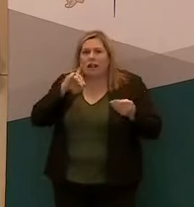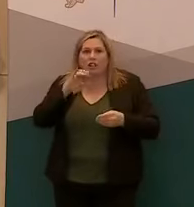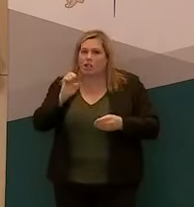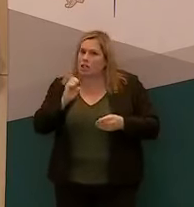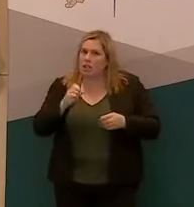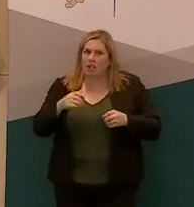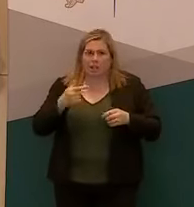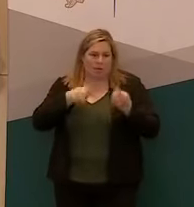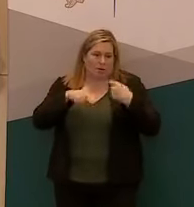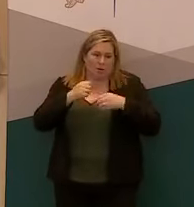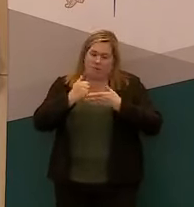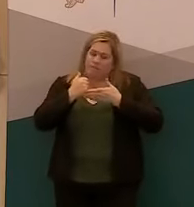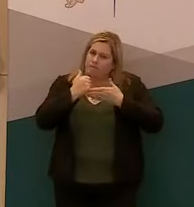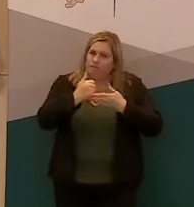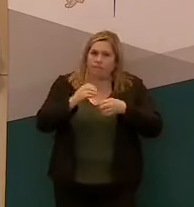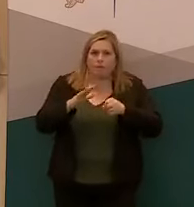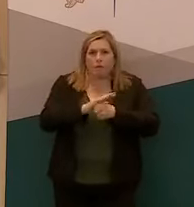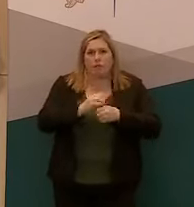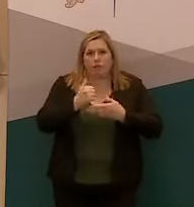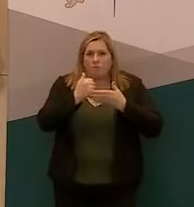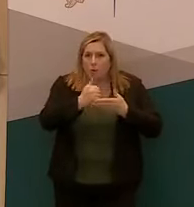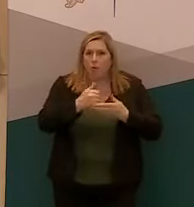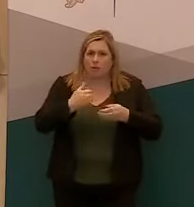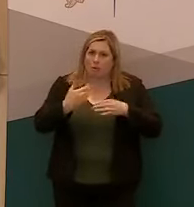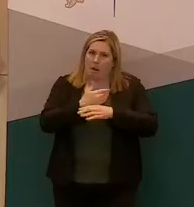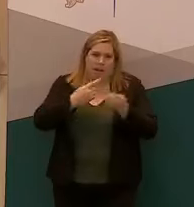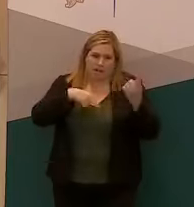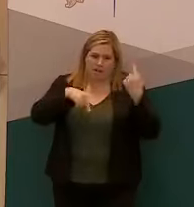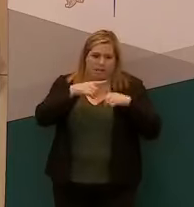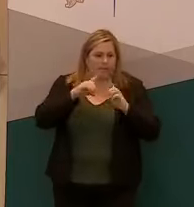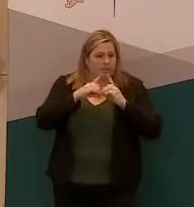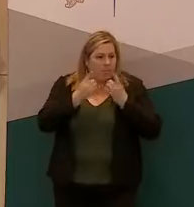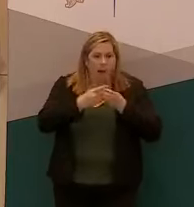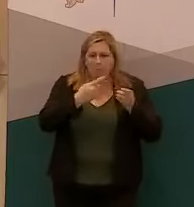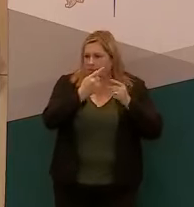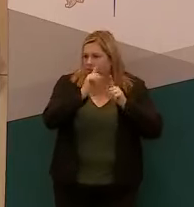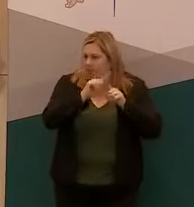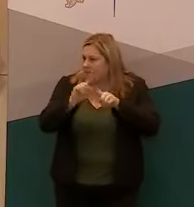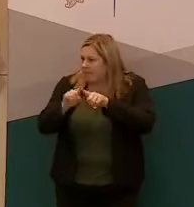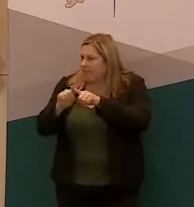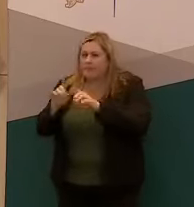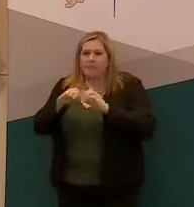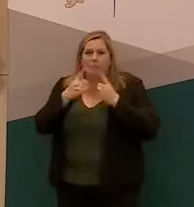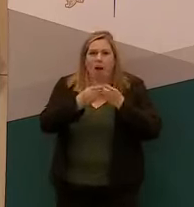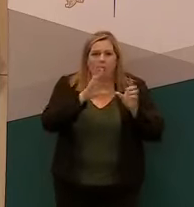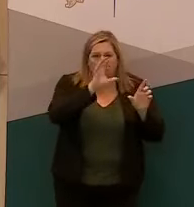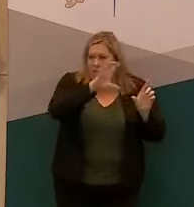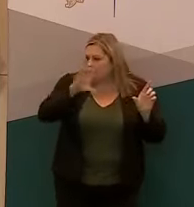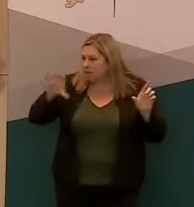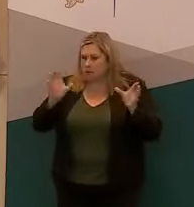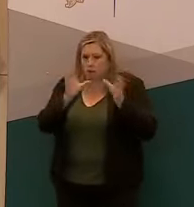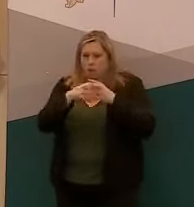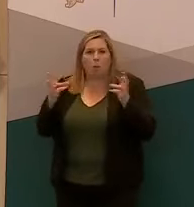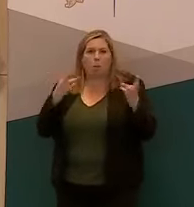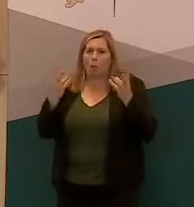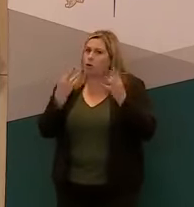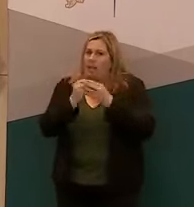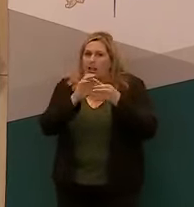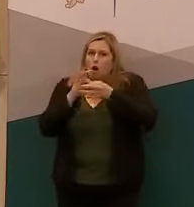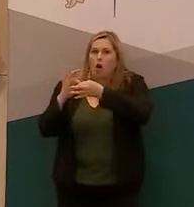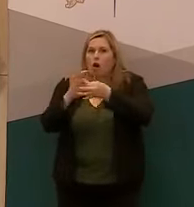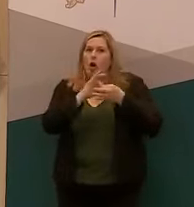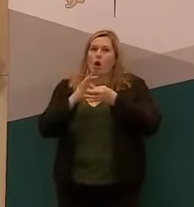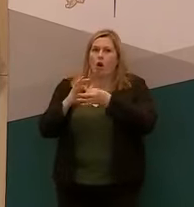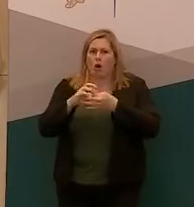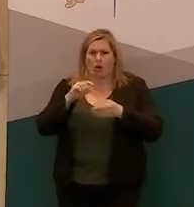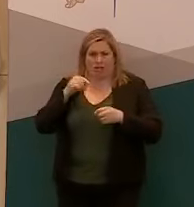supported, not just by the department but by many different departments and ministers in trying to fix this. There's a job ahead of us, not just